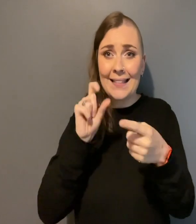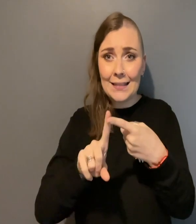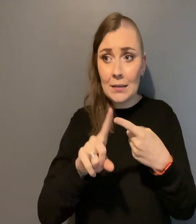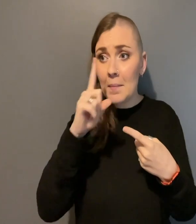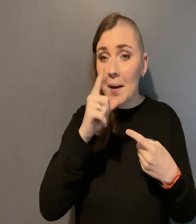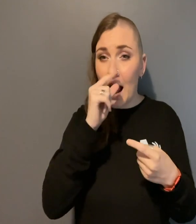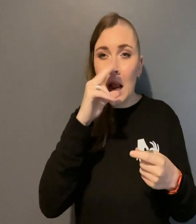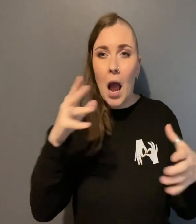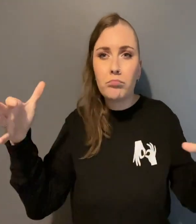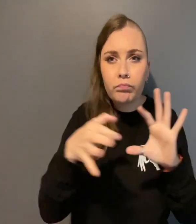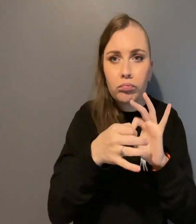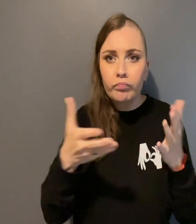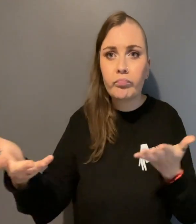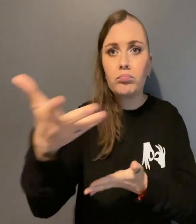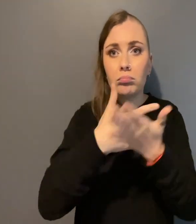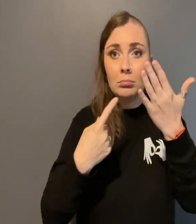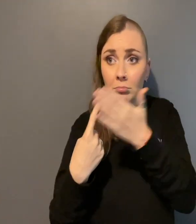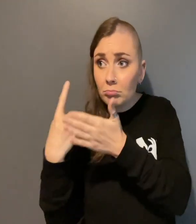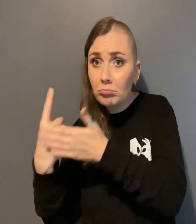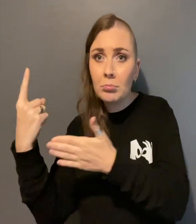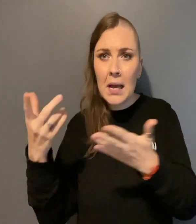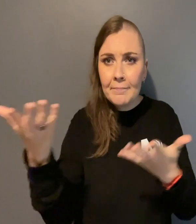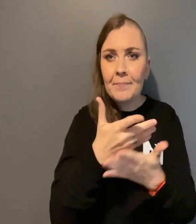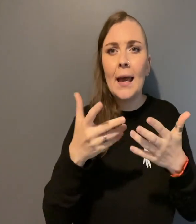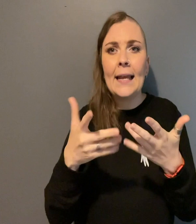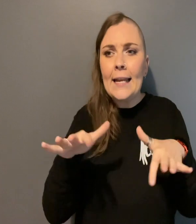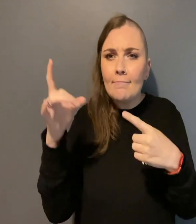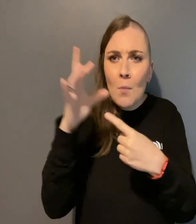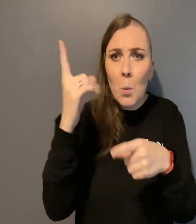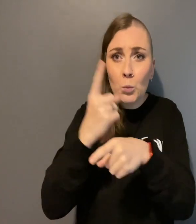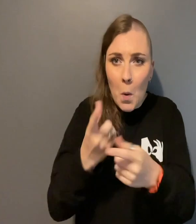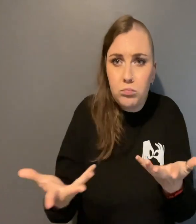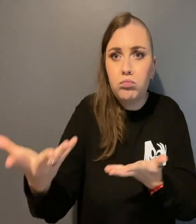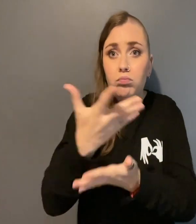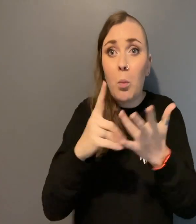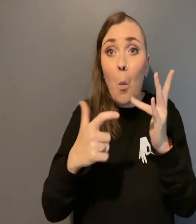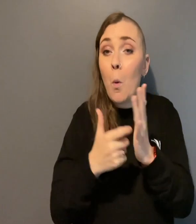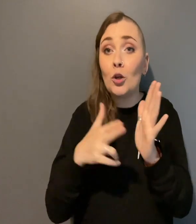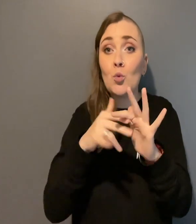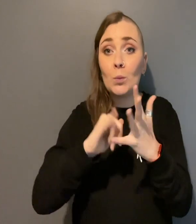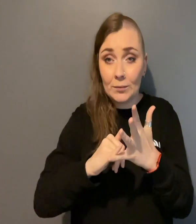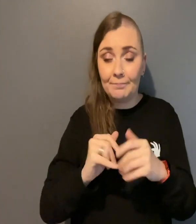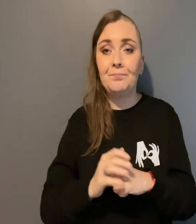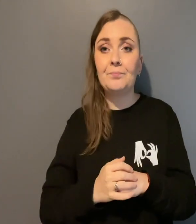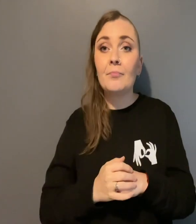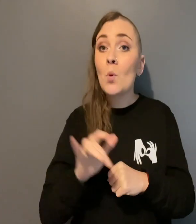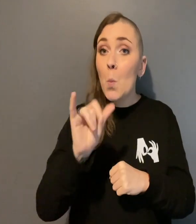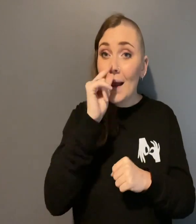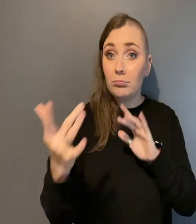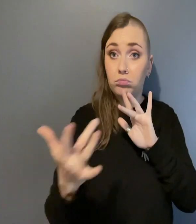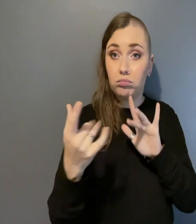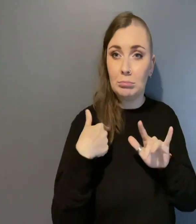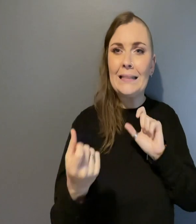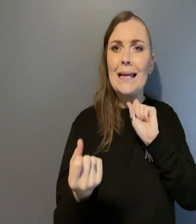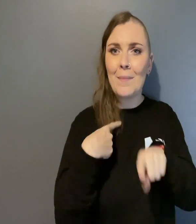connected, share opportunities and events and to discuss important topics and news. Or if you prefer, you can contact us